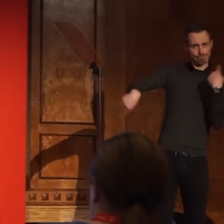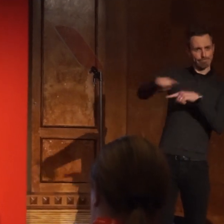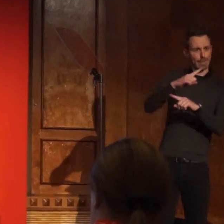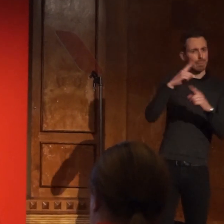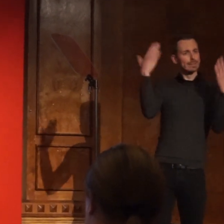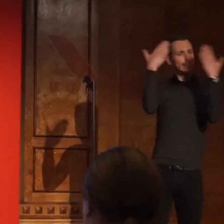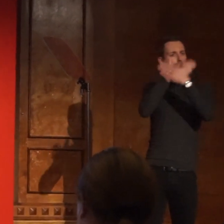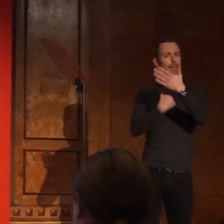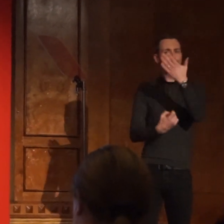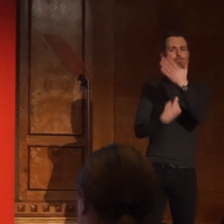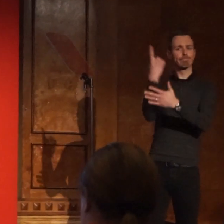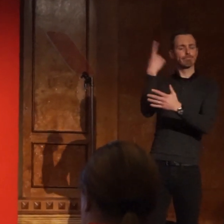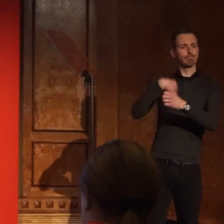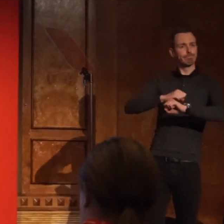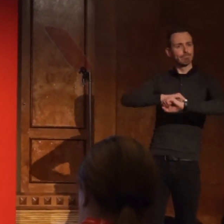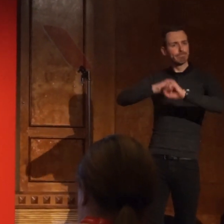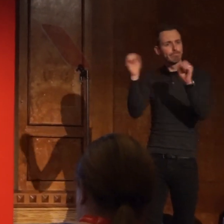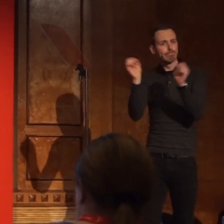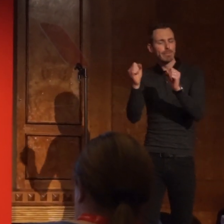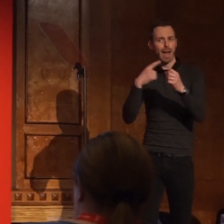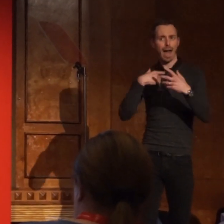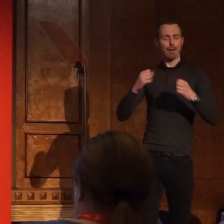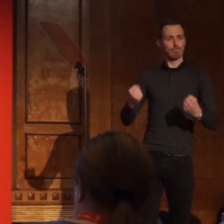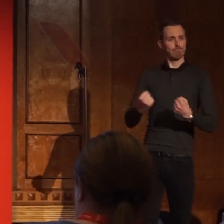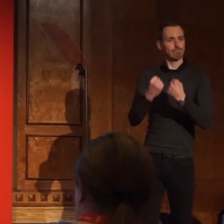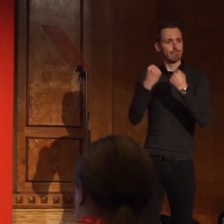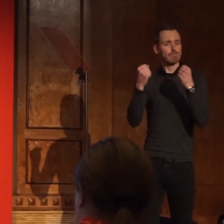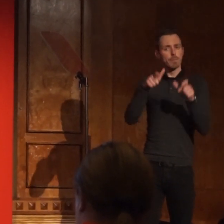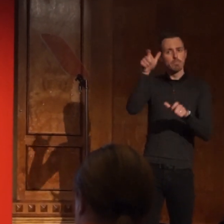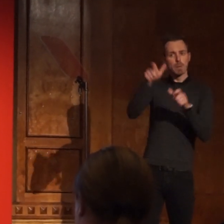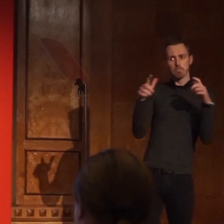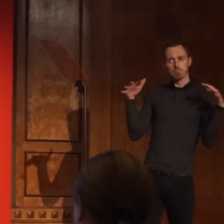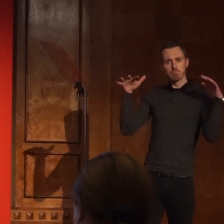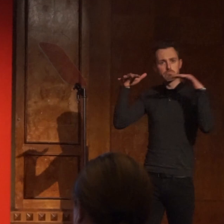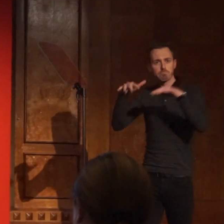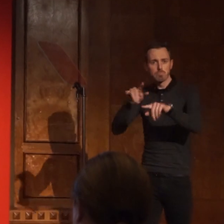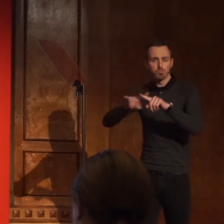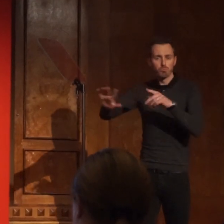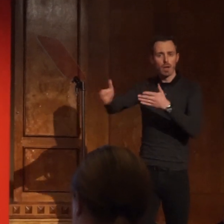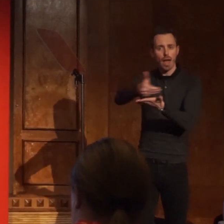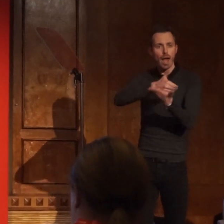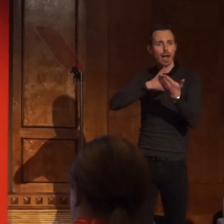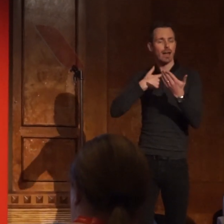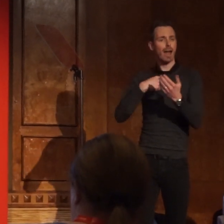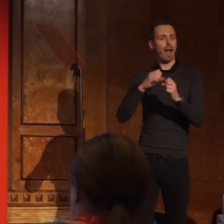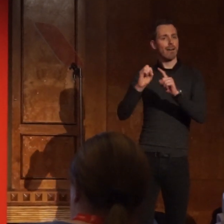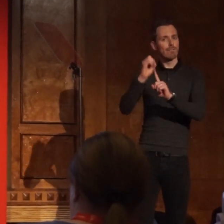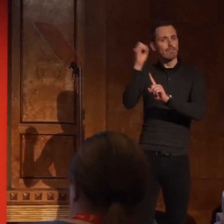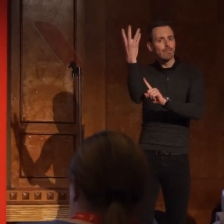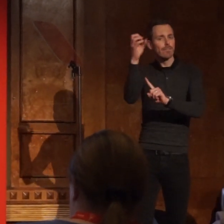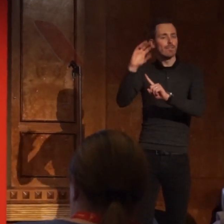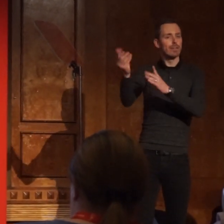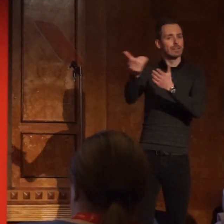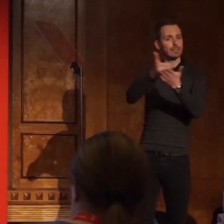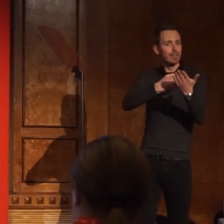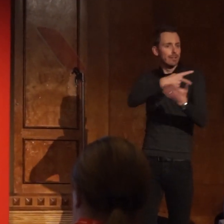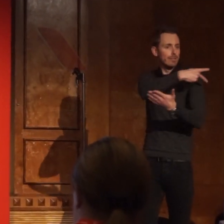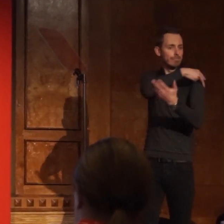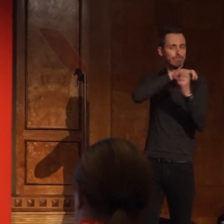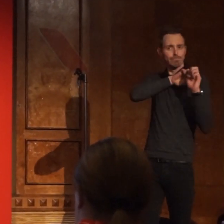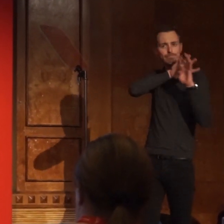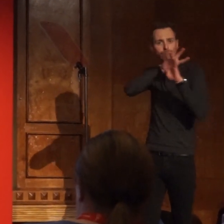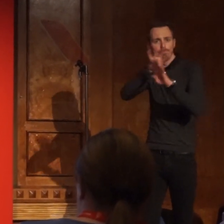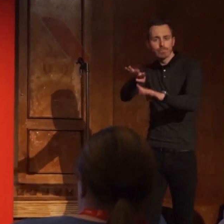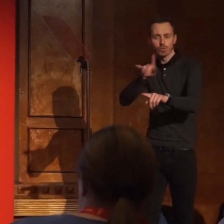night, most notably the emergency service personnel who attended the scene to save lives and respond to the situation in the